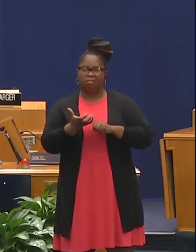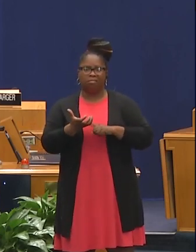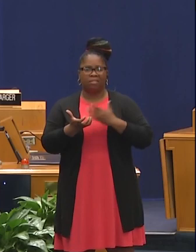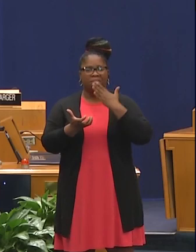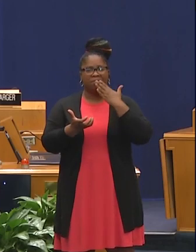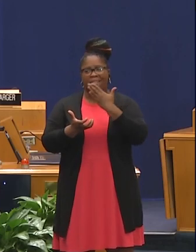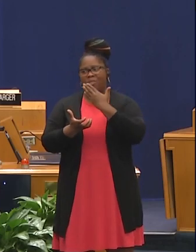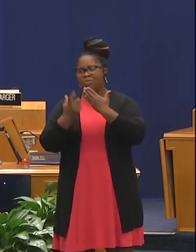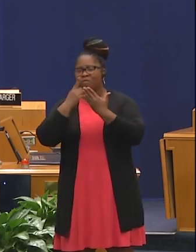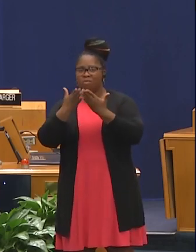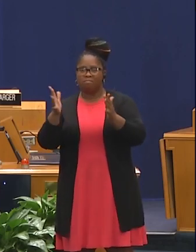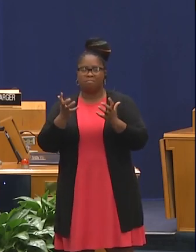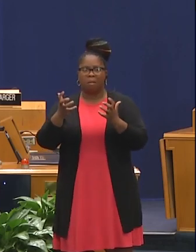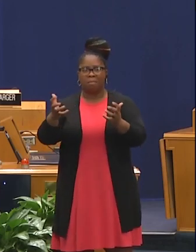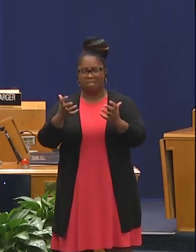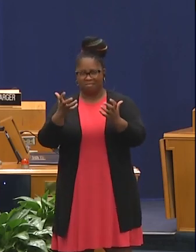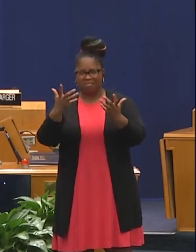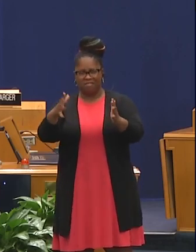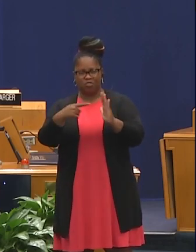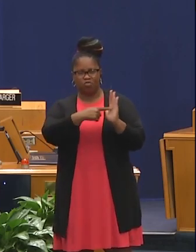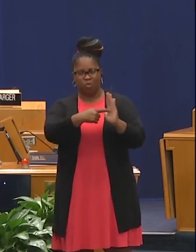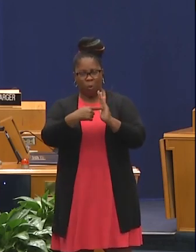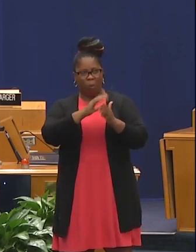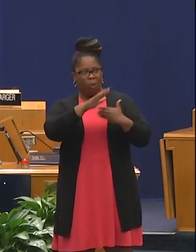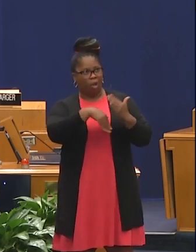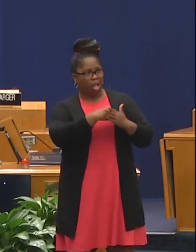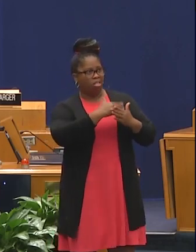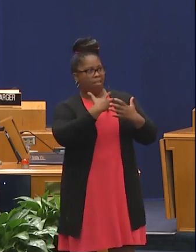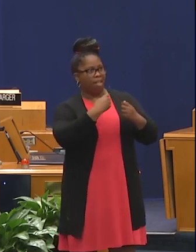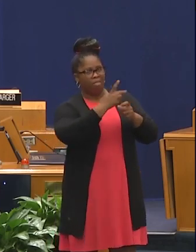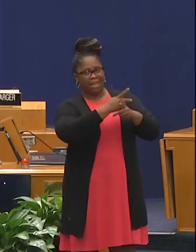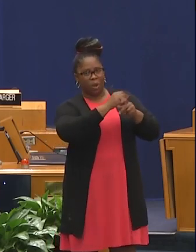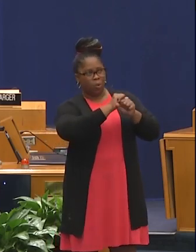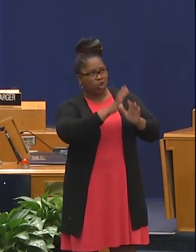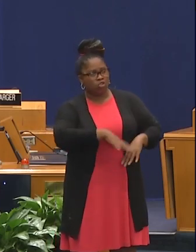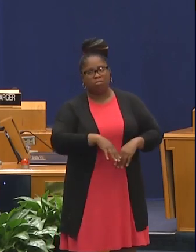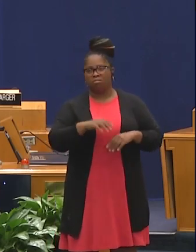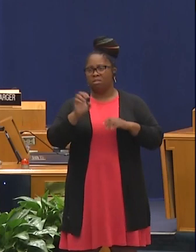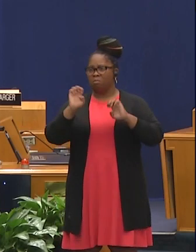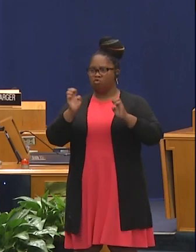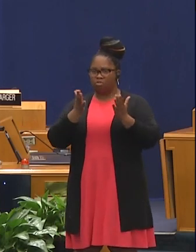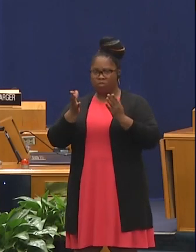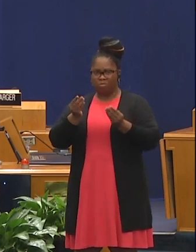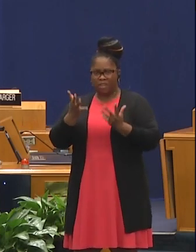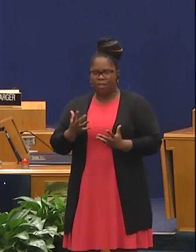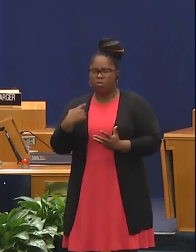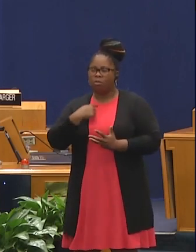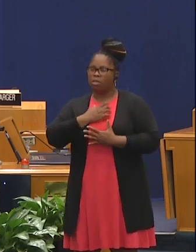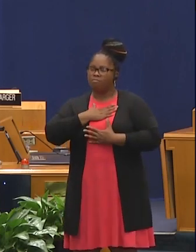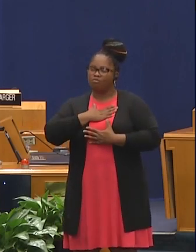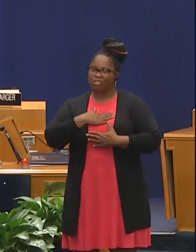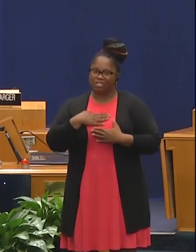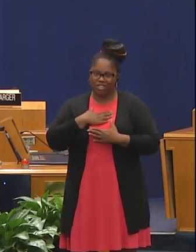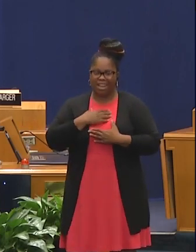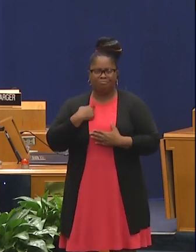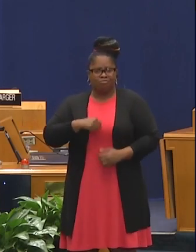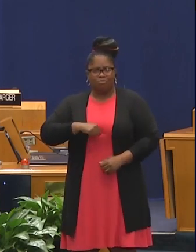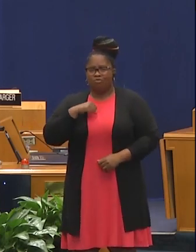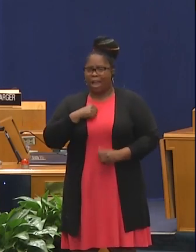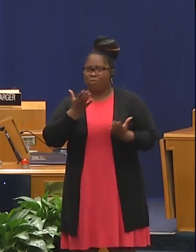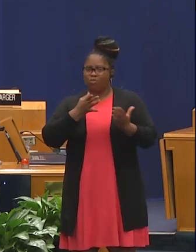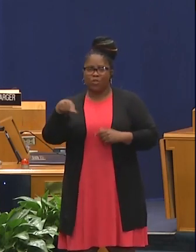public has shown to our first responders and our healthcare workers. We deeply appreciate it, and we're proud to be here every day to serve you. On